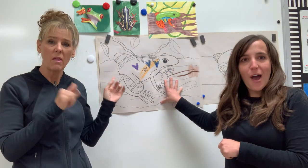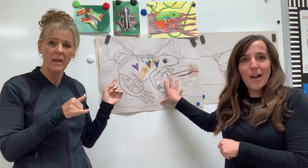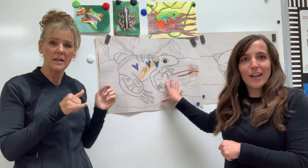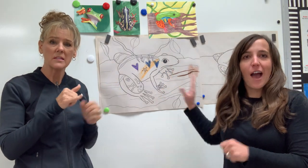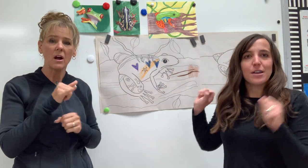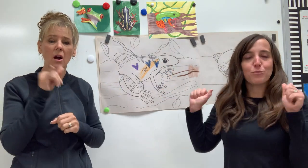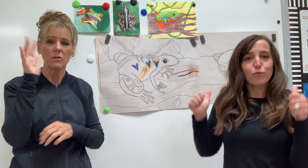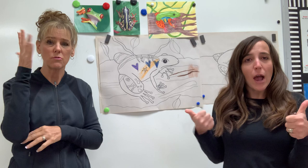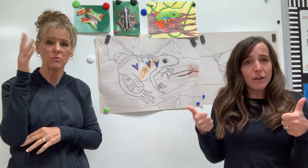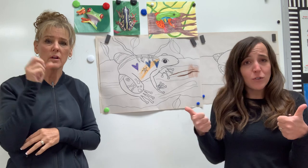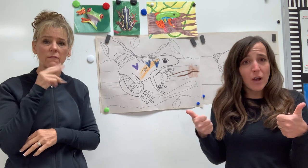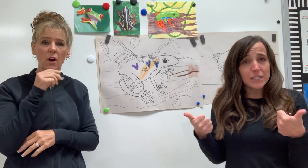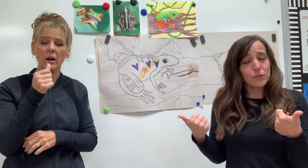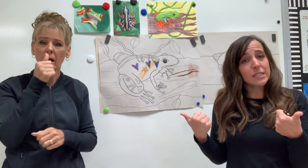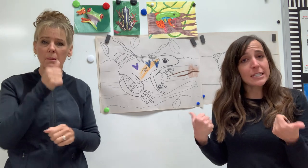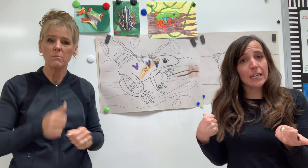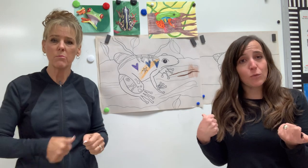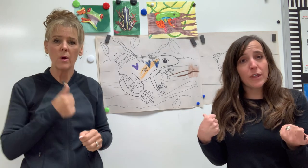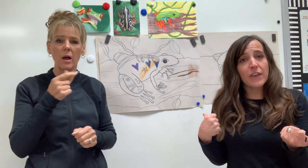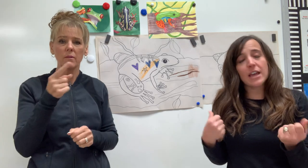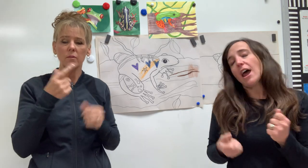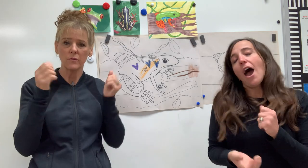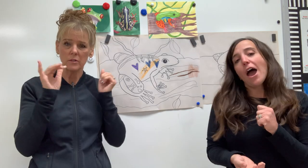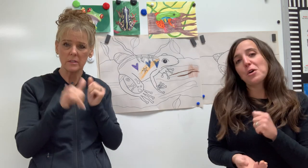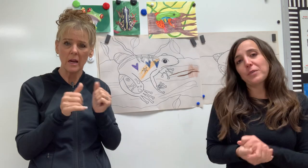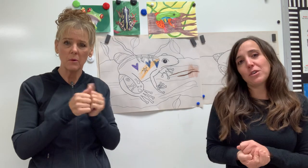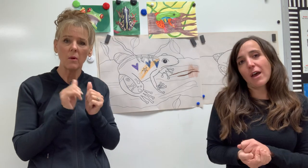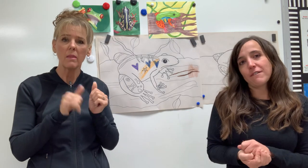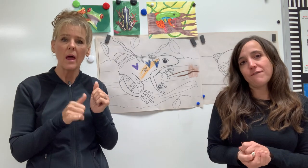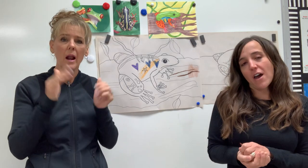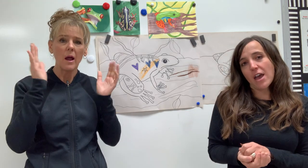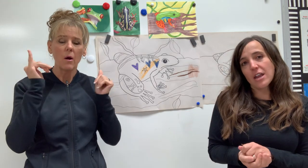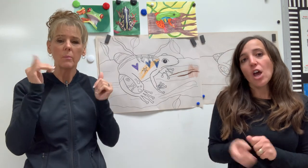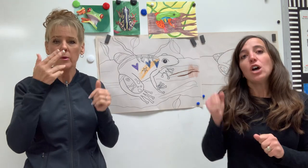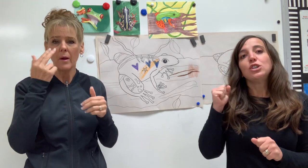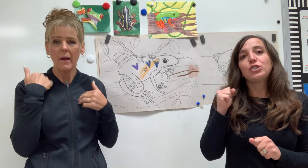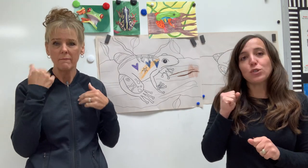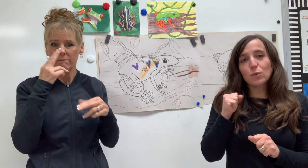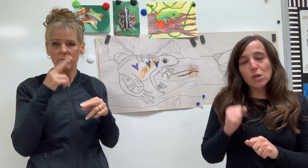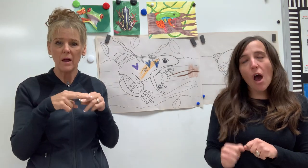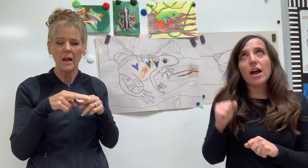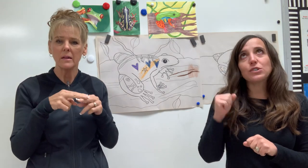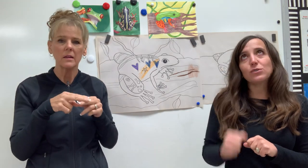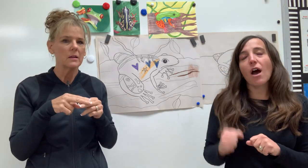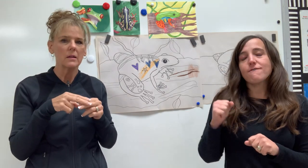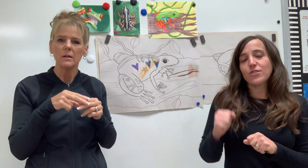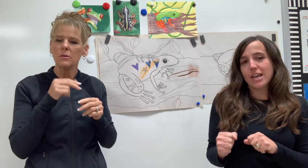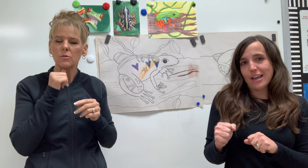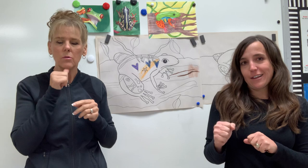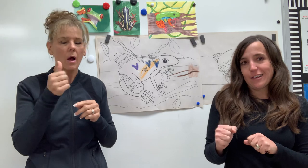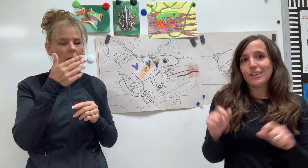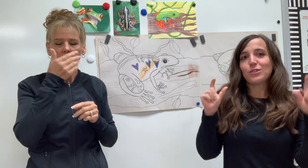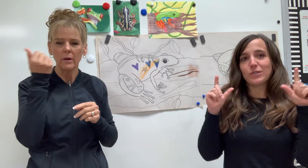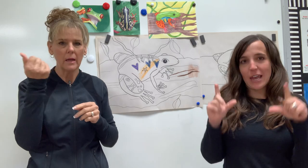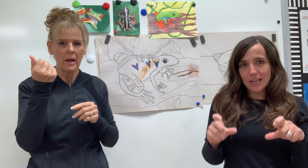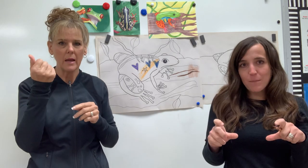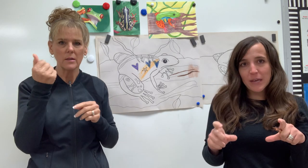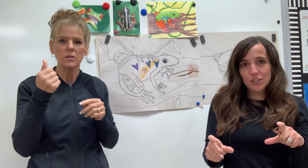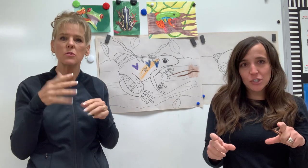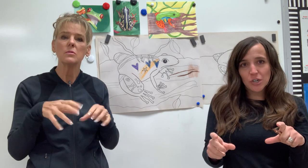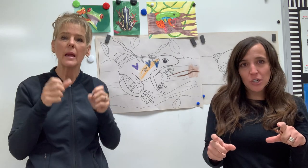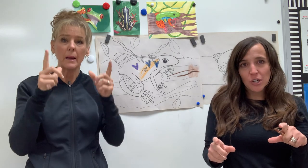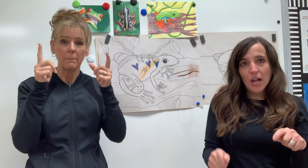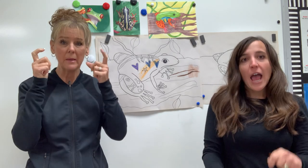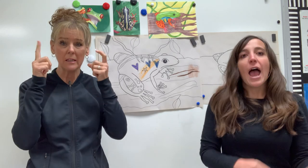tree frog. I am proud of you guys for sticking with it. I hope that you had fun. Do not forget to take